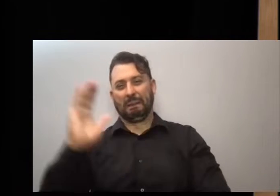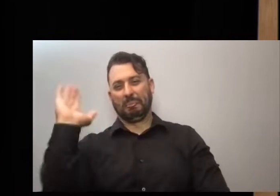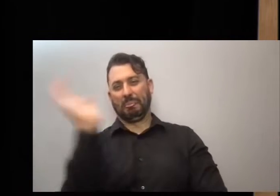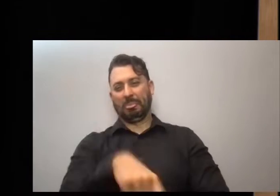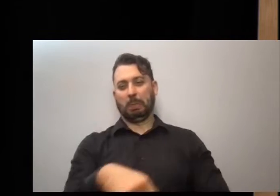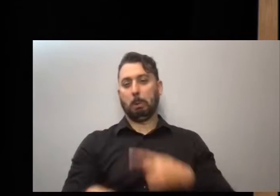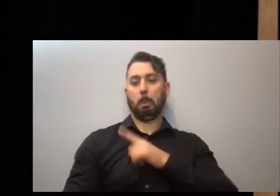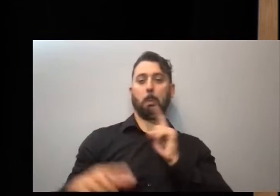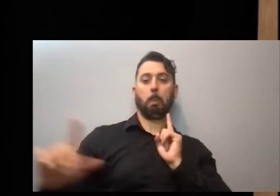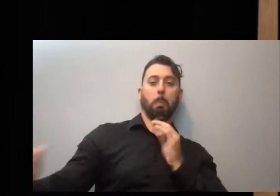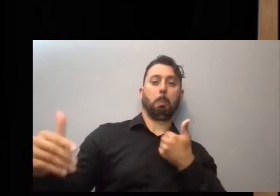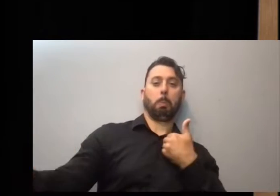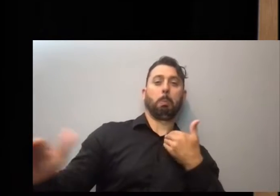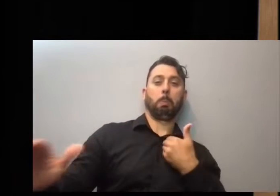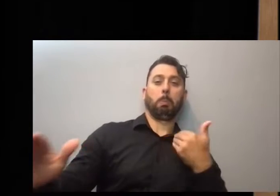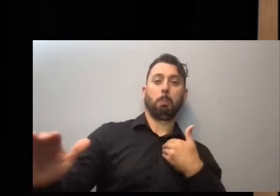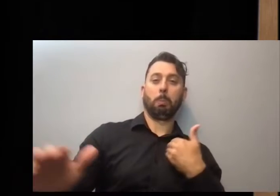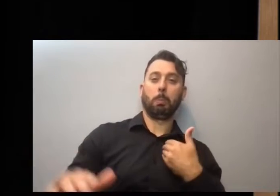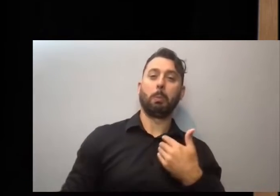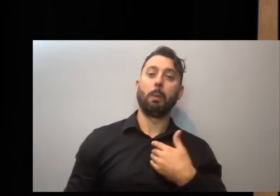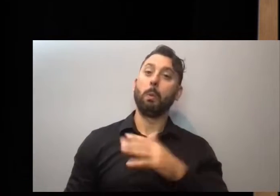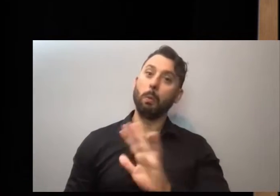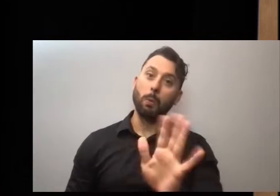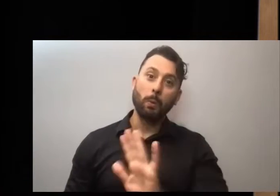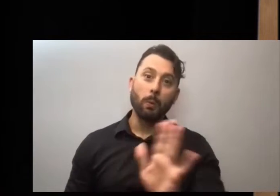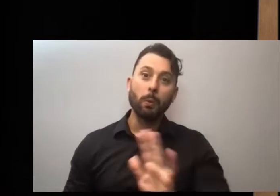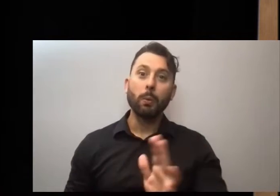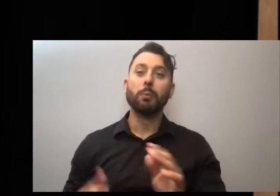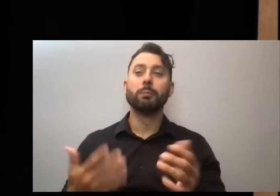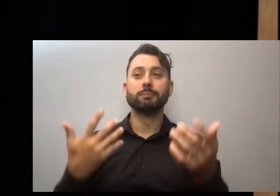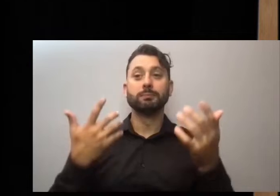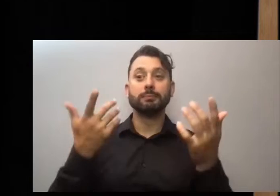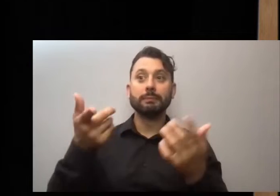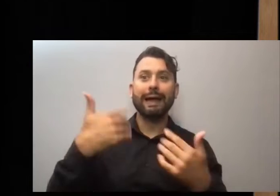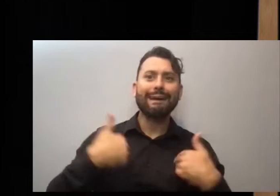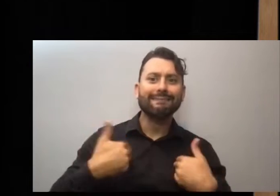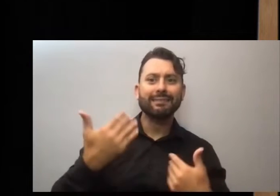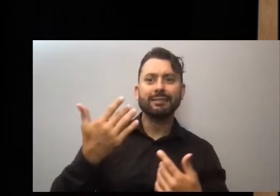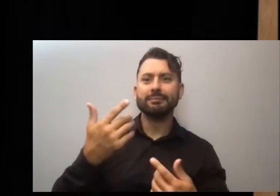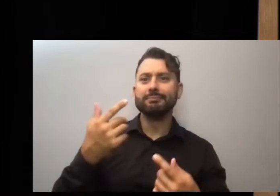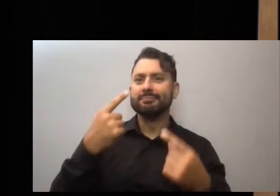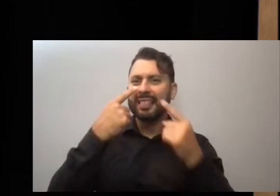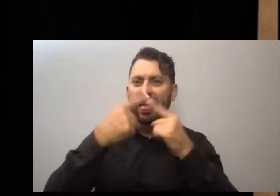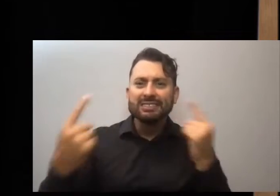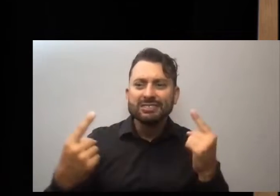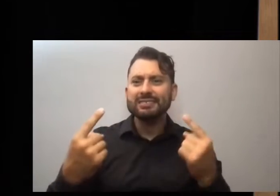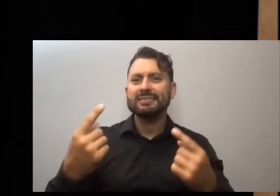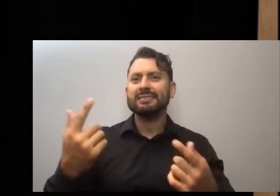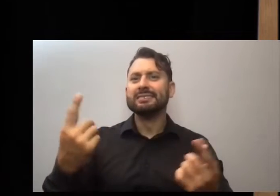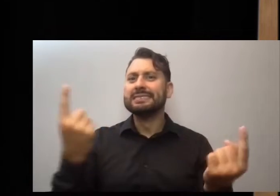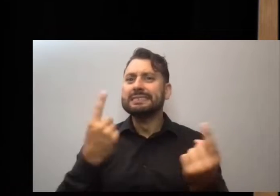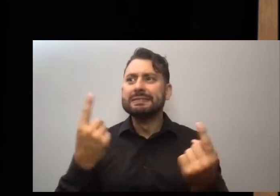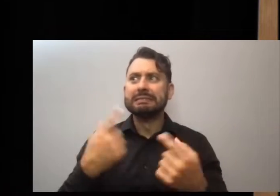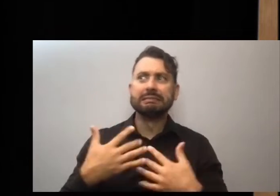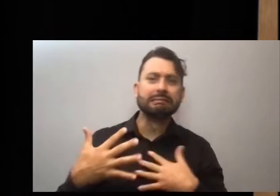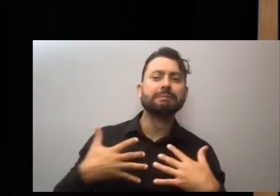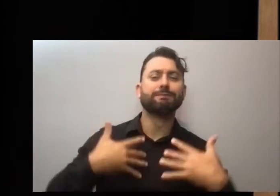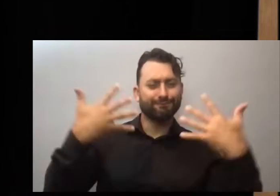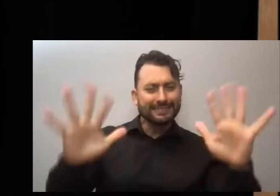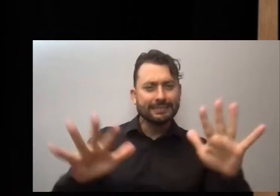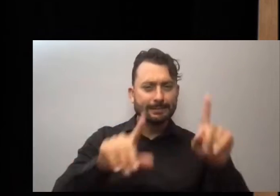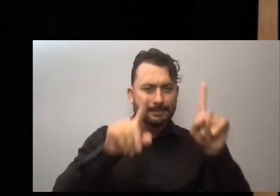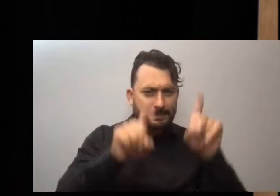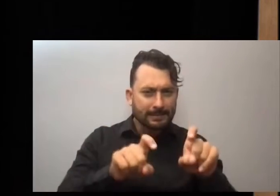that you go get tested to find out if you have COVID-19 or not, because knowing is the best knowledge at that point.